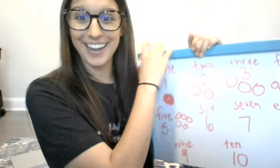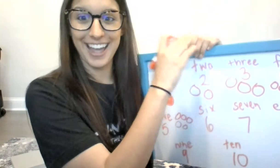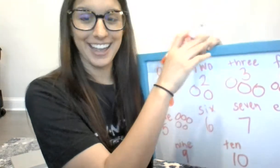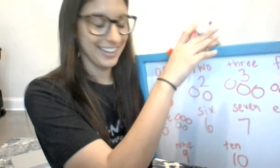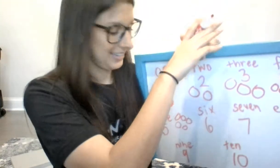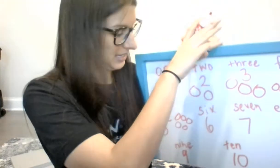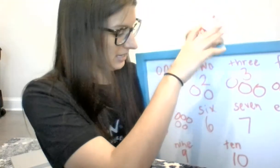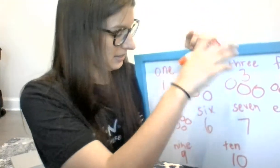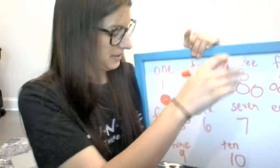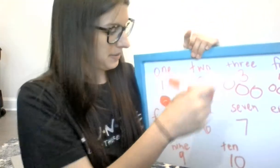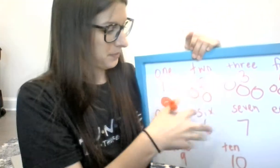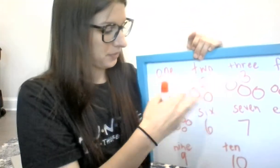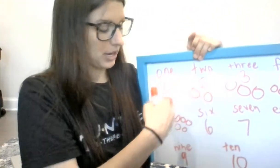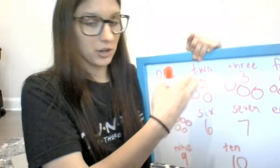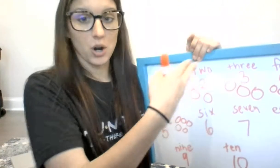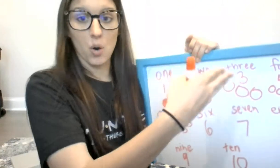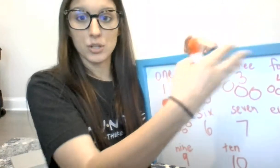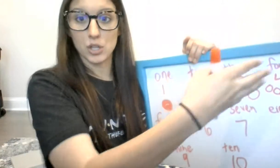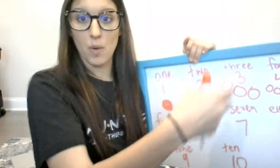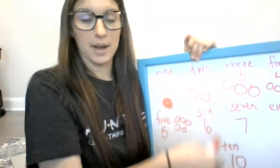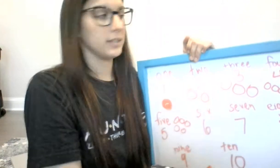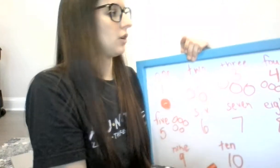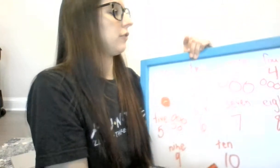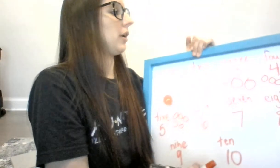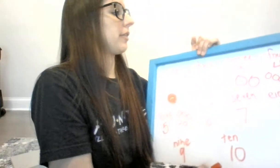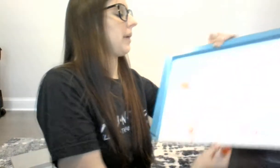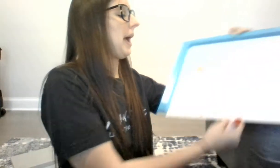Okay? And you'll go so on and so forth, okay?